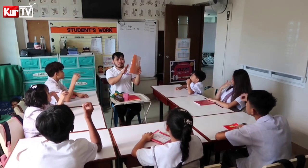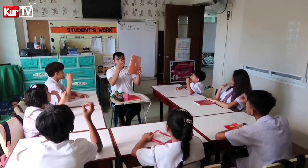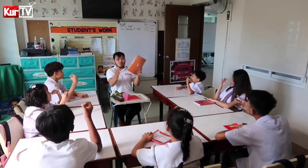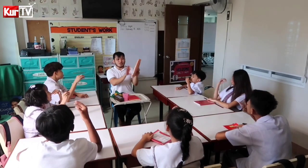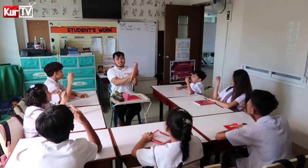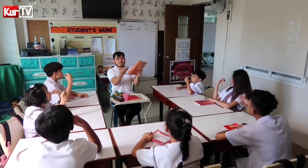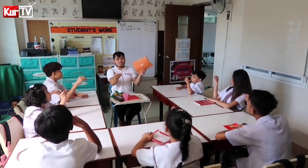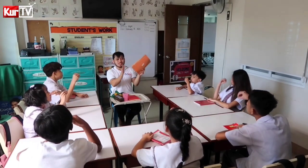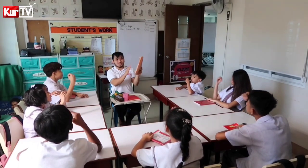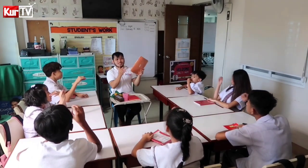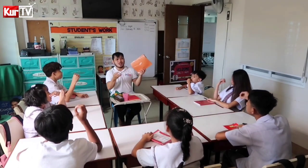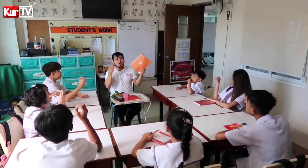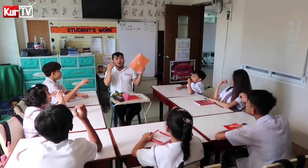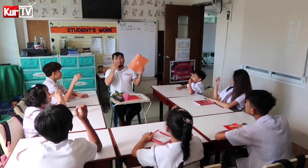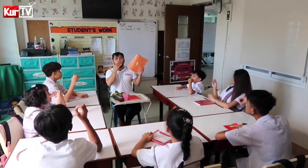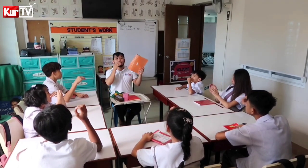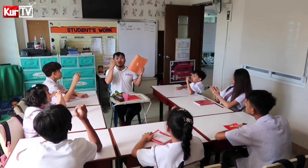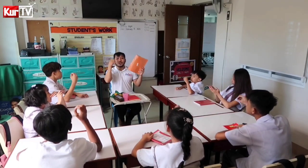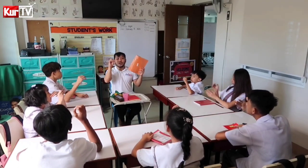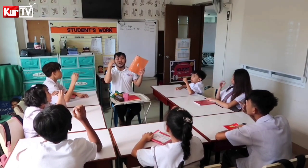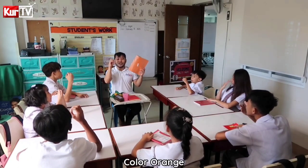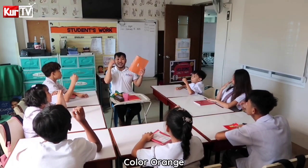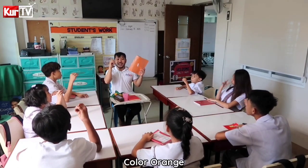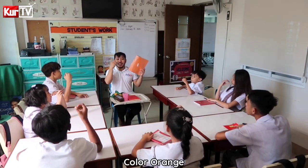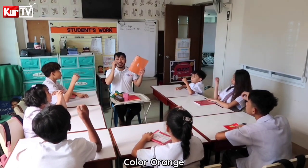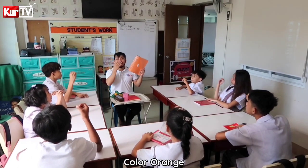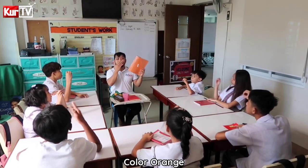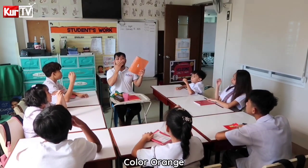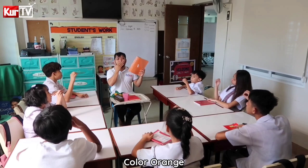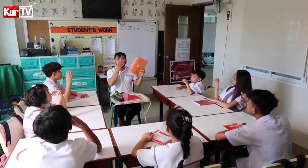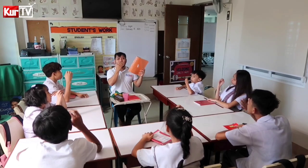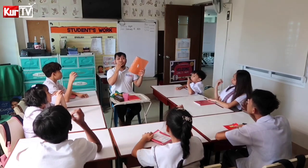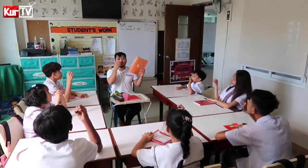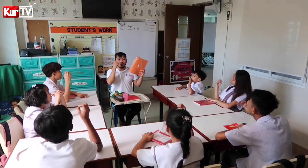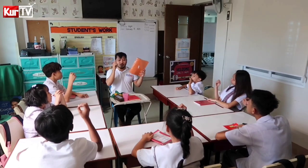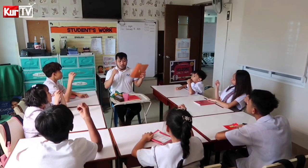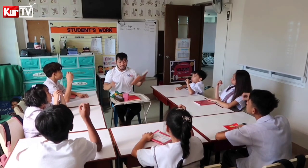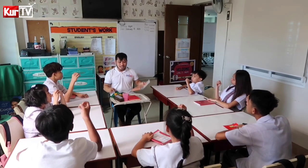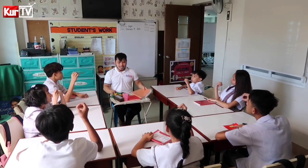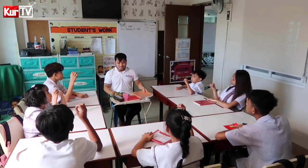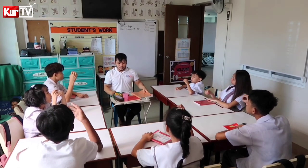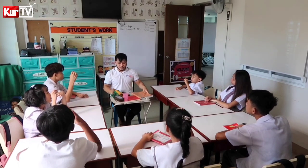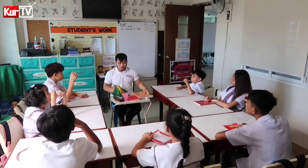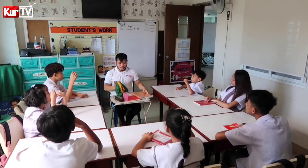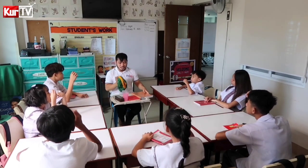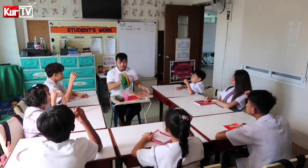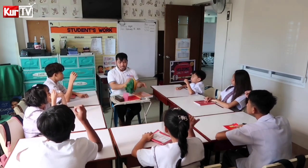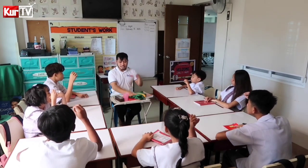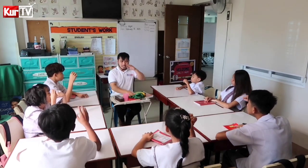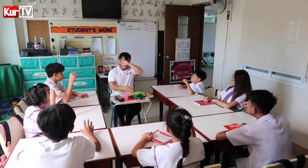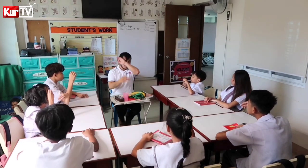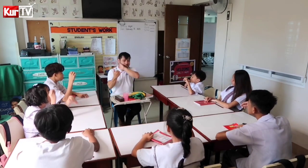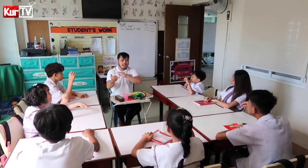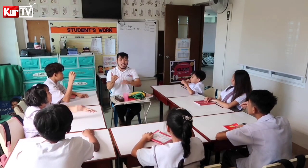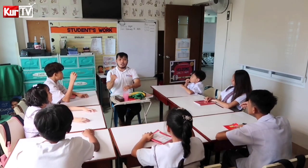Books. Color orange. Color orange. Yes. Okay. Now.